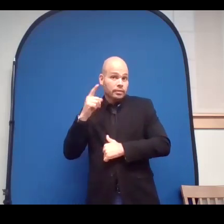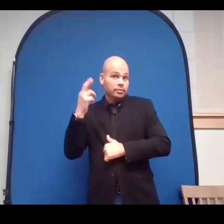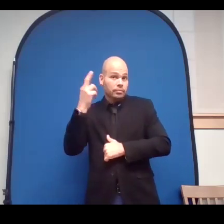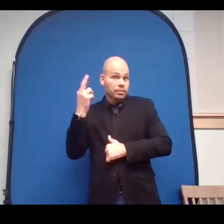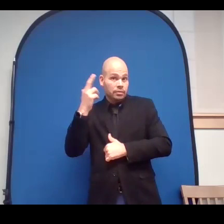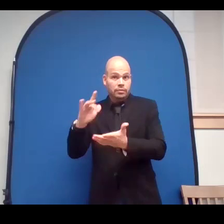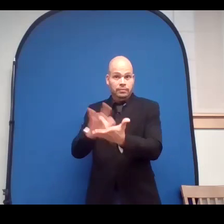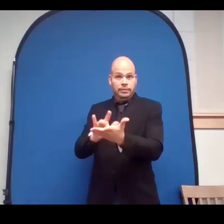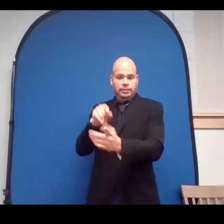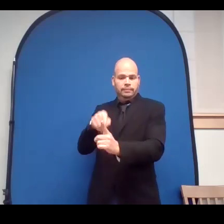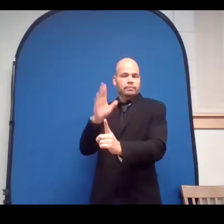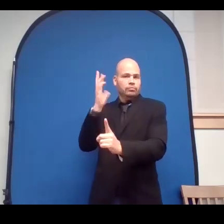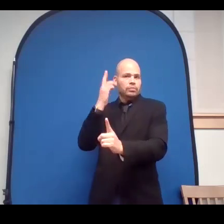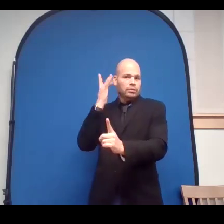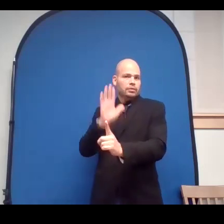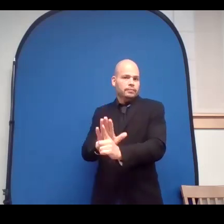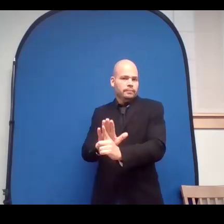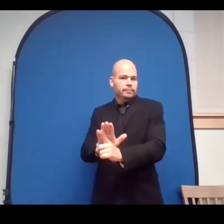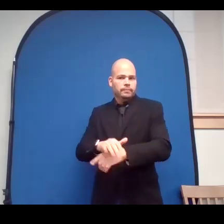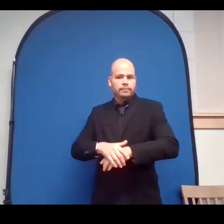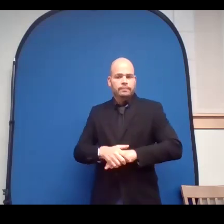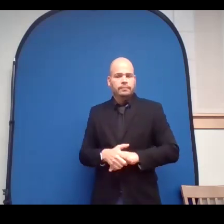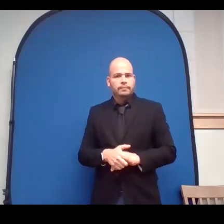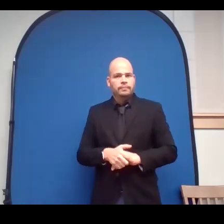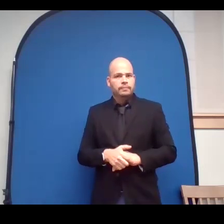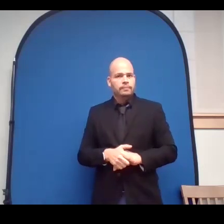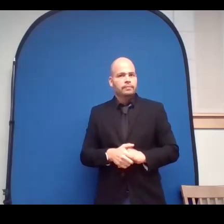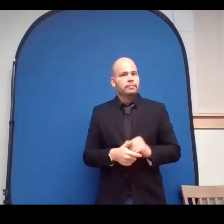You don't recall any conversations with anybody at the New York